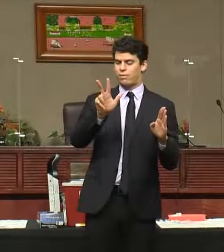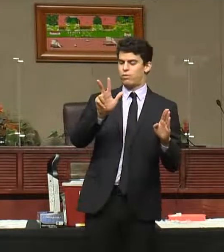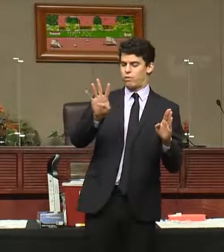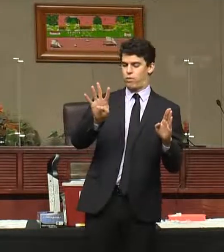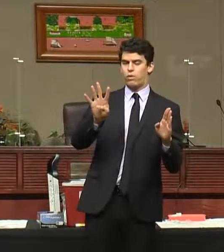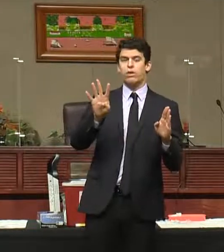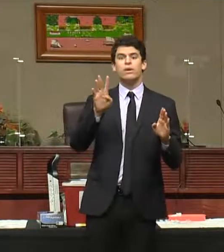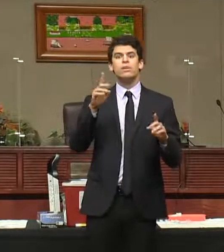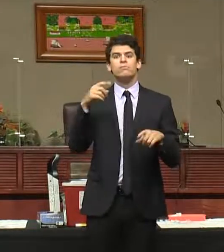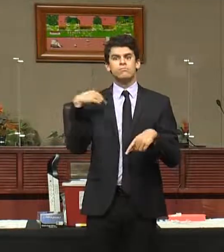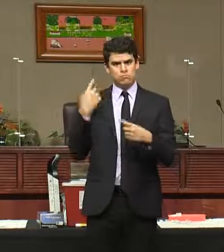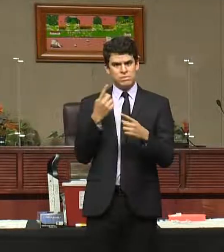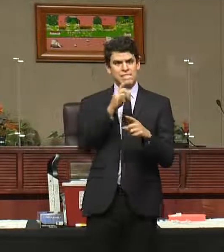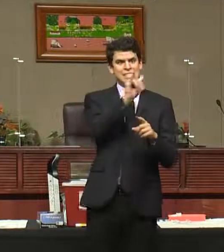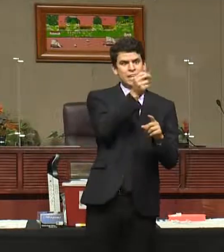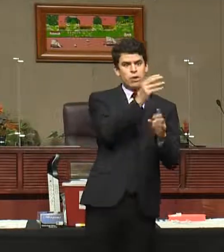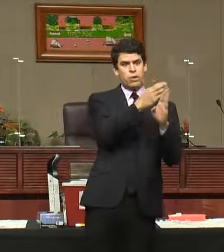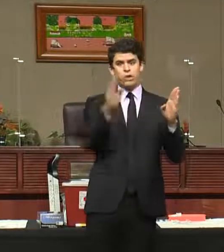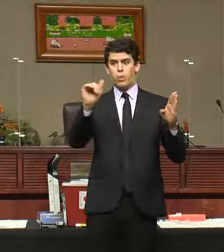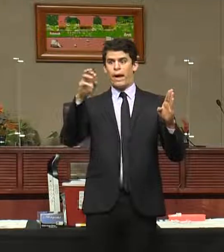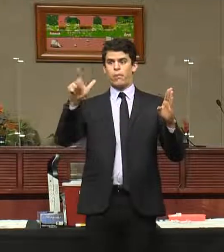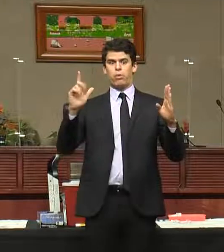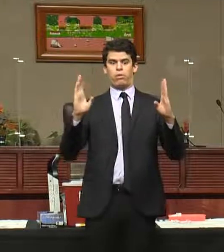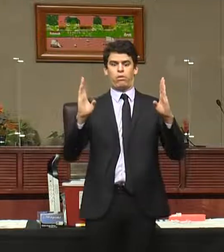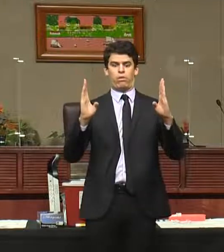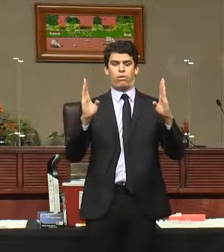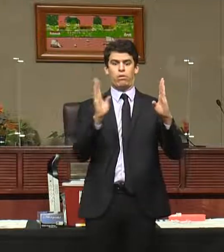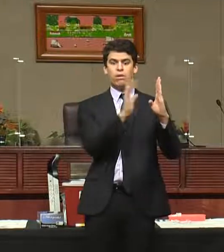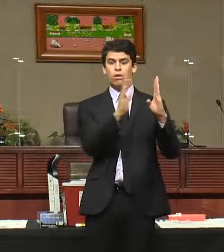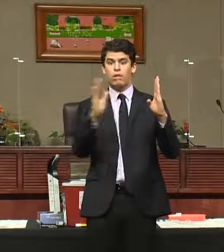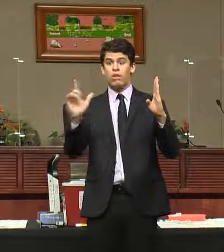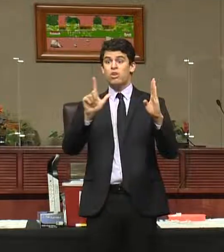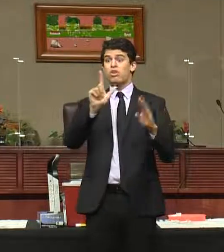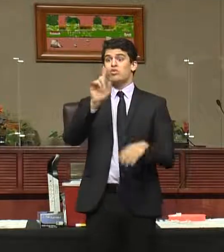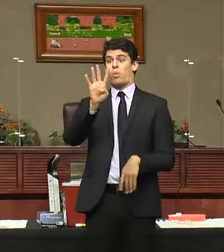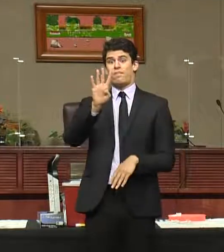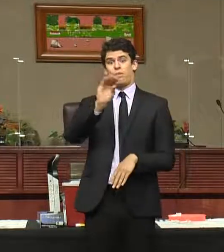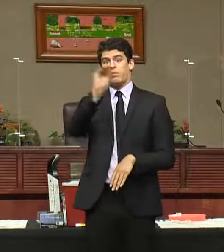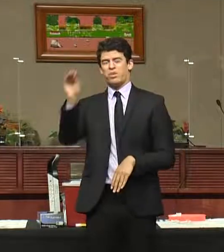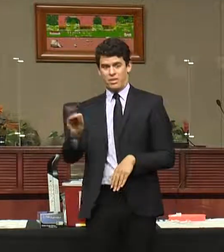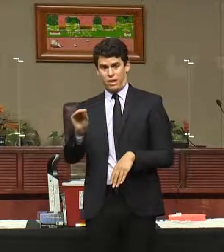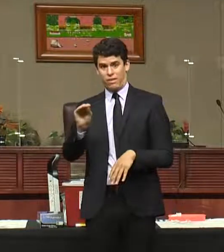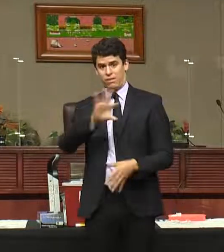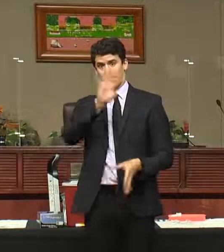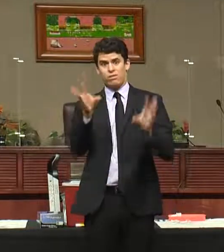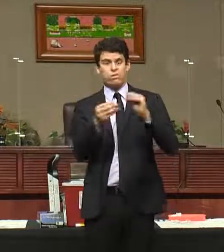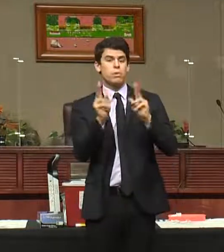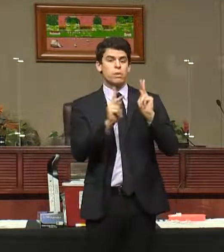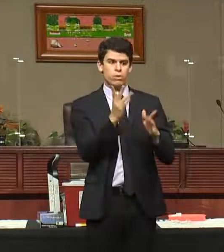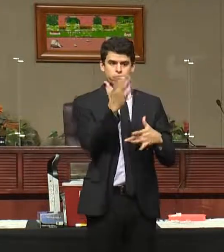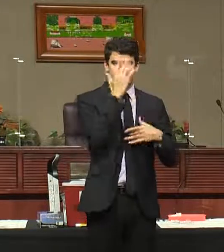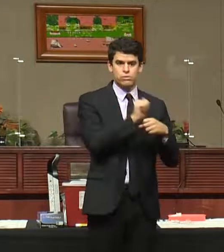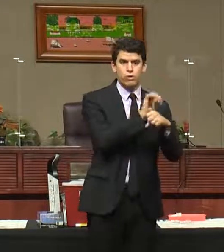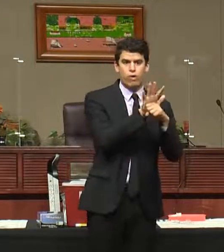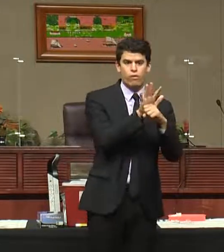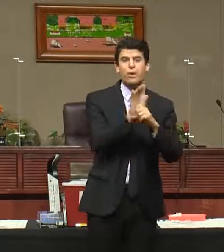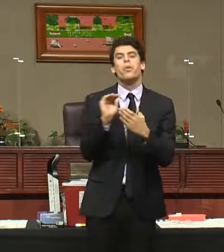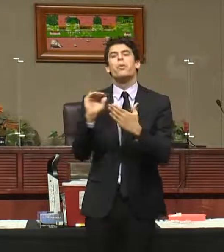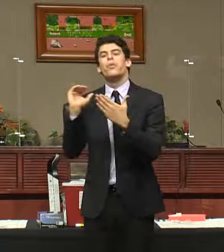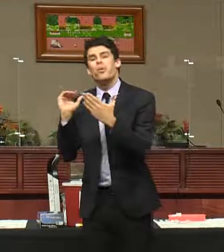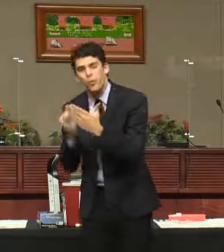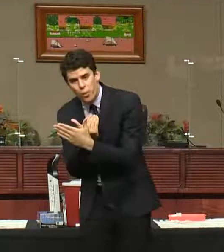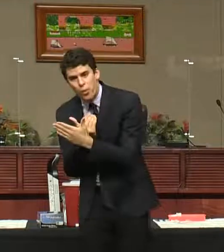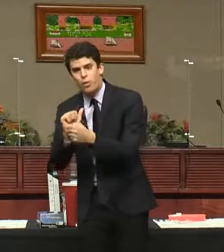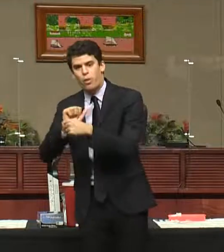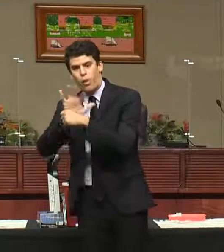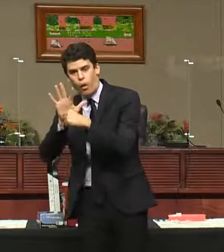April 7th, they are about 20% of all cases. But in that group, 25% of the cases are